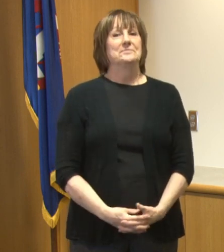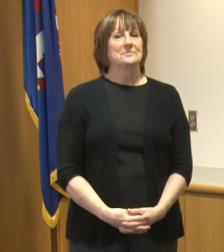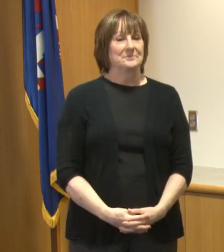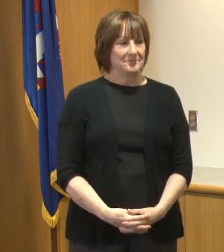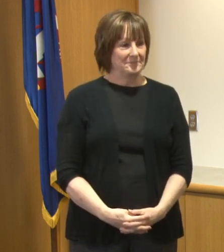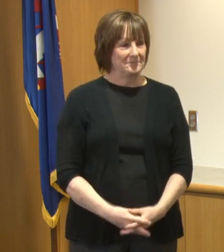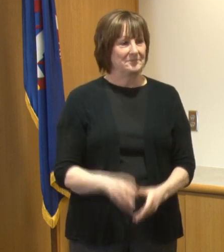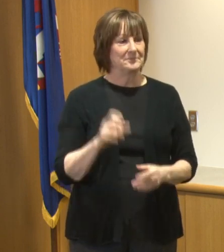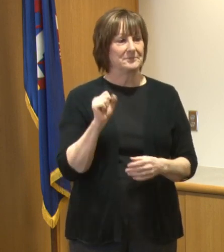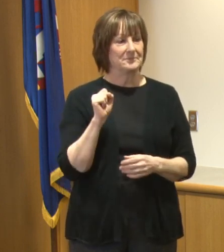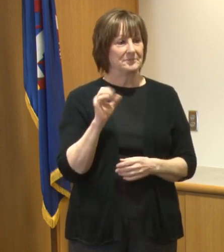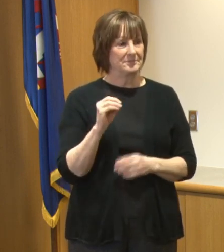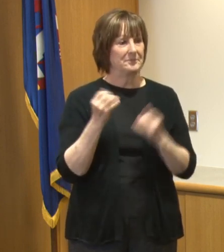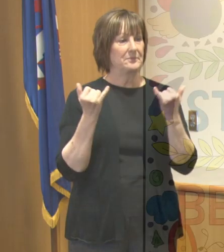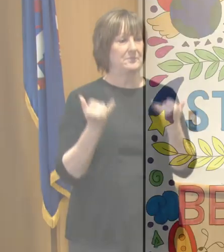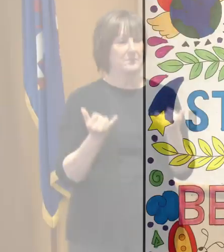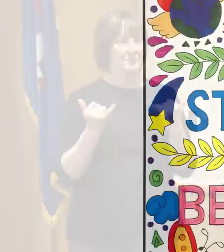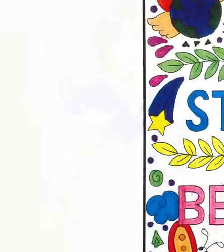that, I'd love to